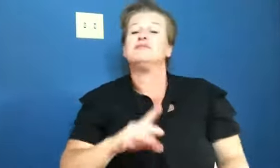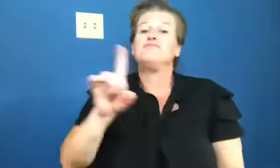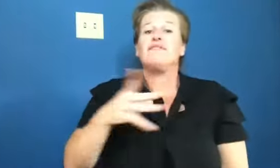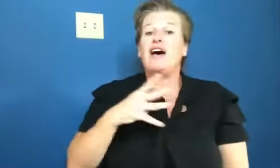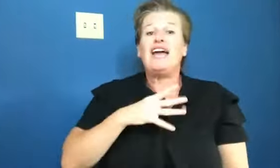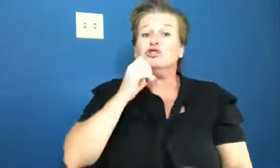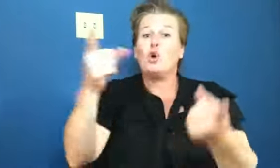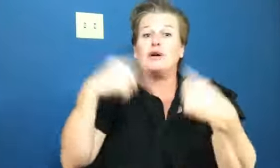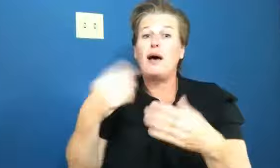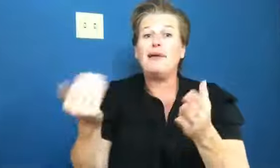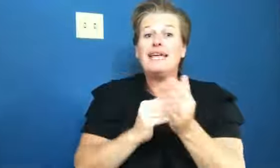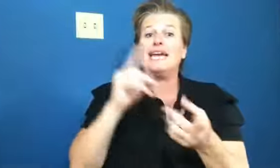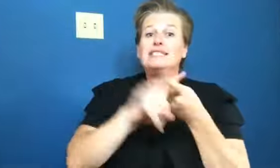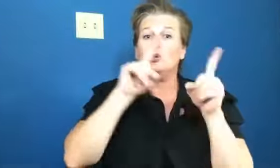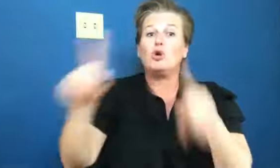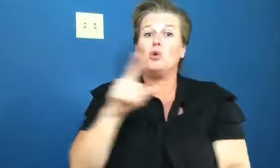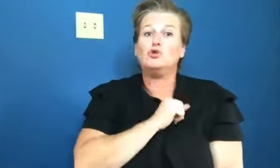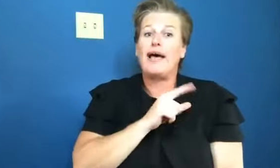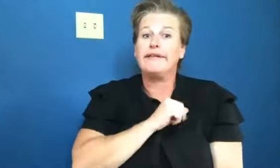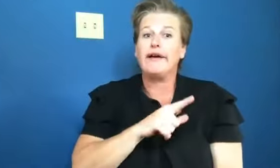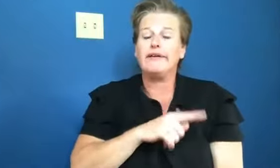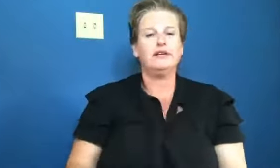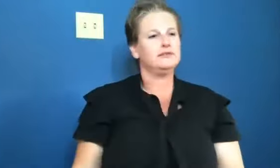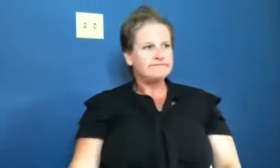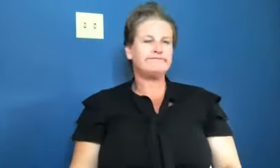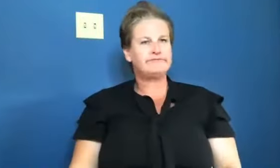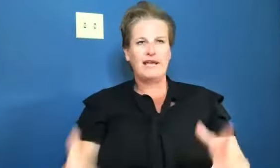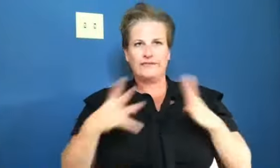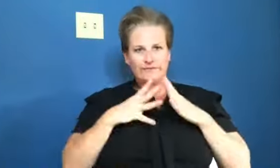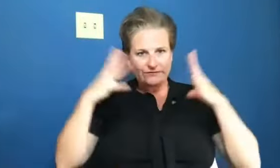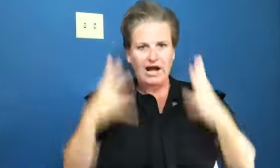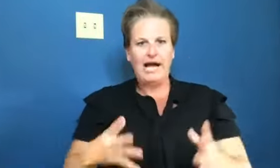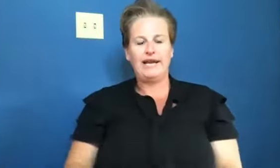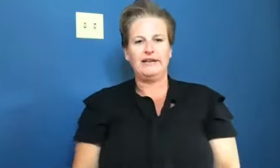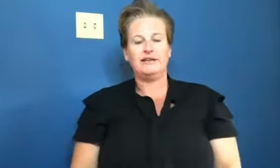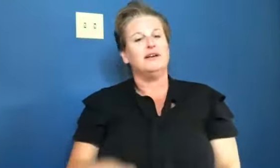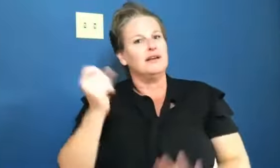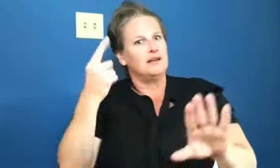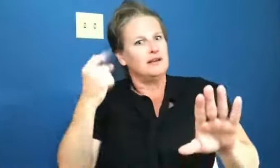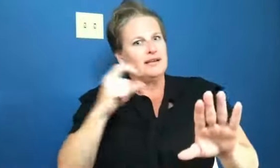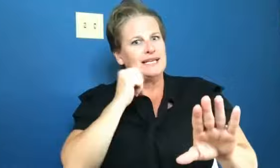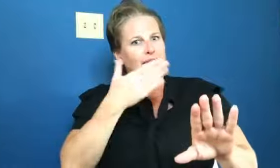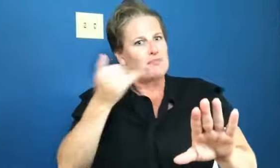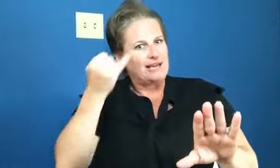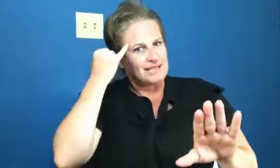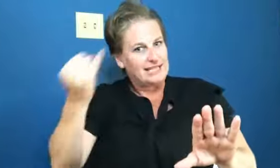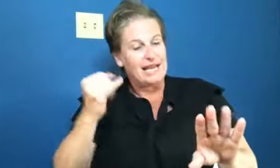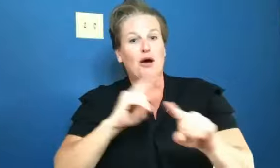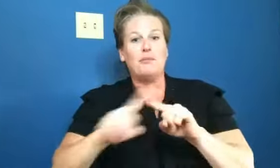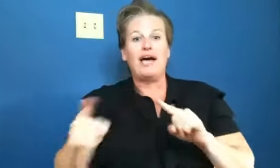I said, fine. So I went to Al-Anon and I, look, this is not a winning formula. I had the desperation of a drowning man. I knew I needed to